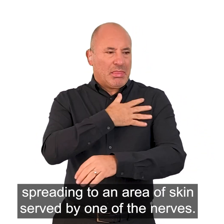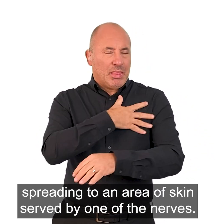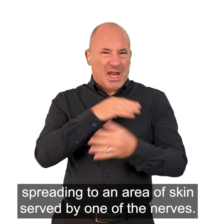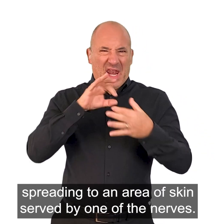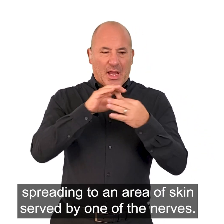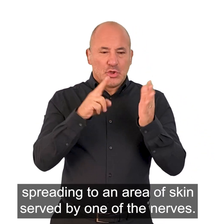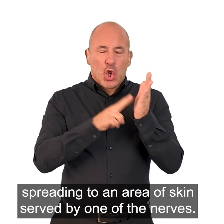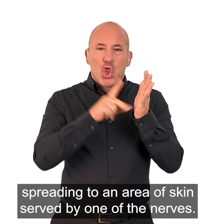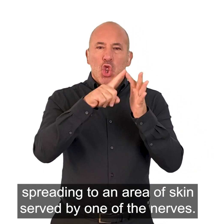nerves.